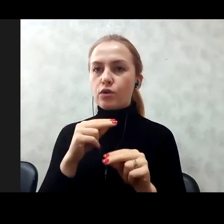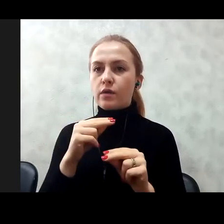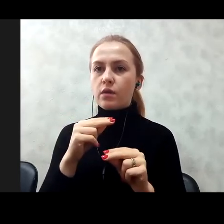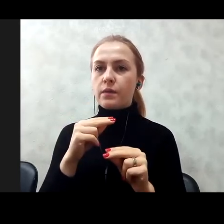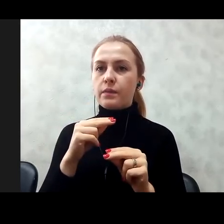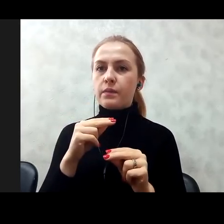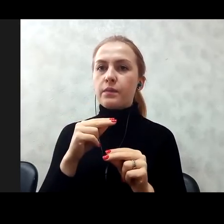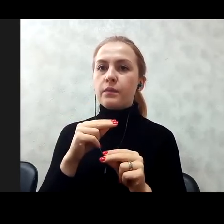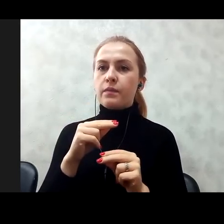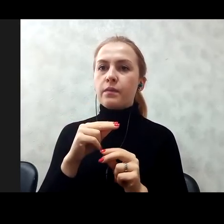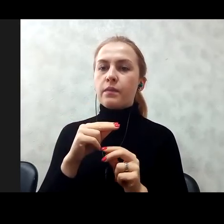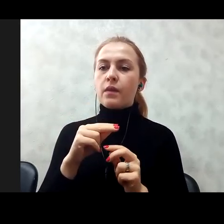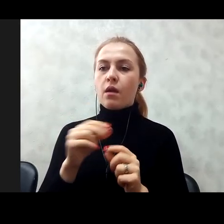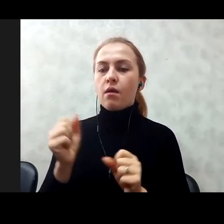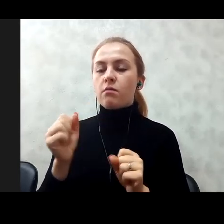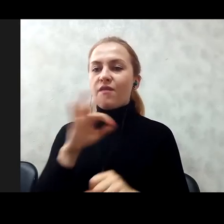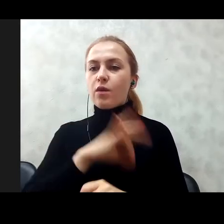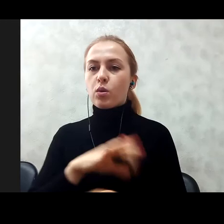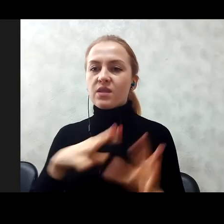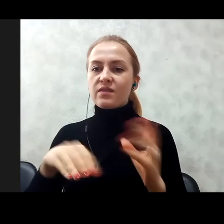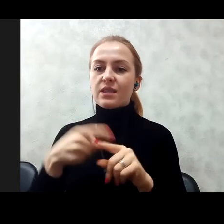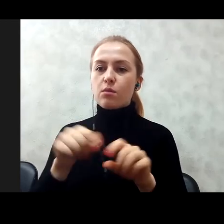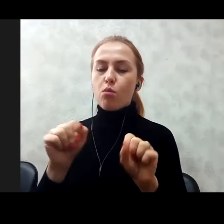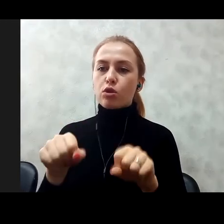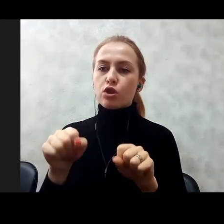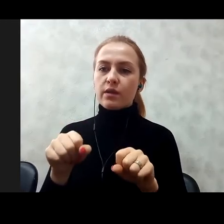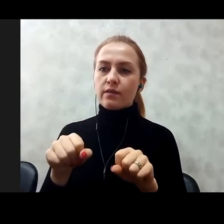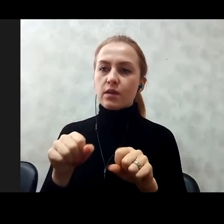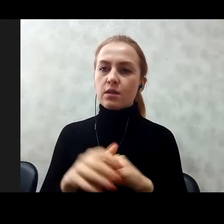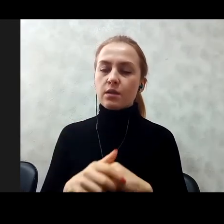such procedures, we should think of them.